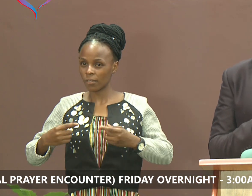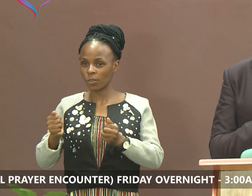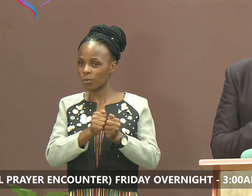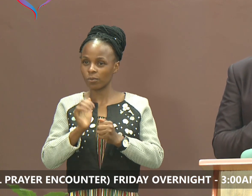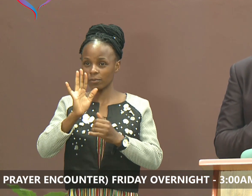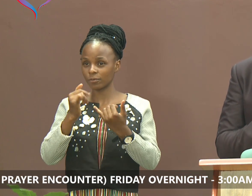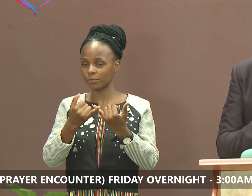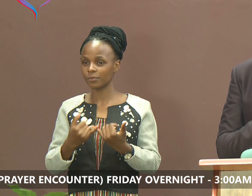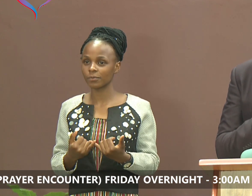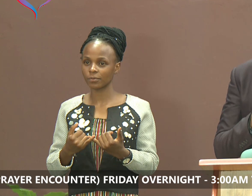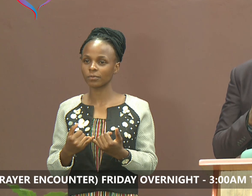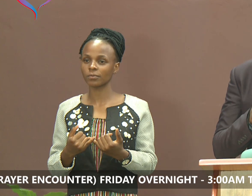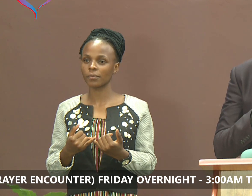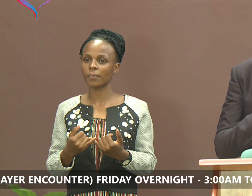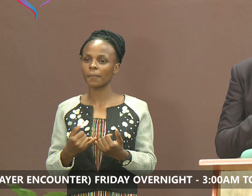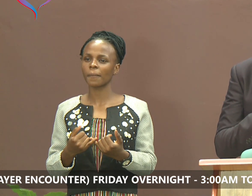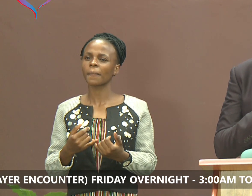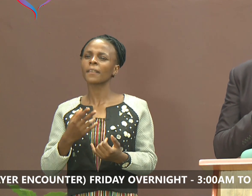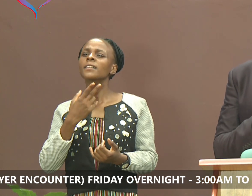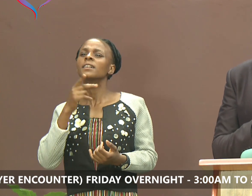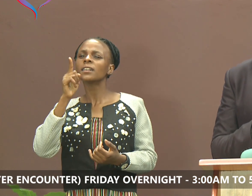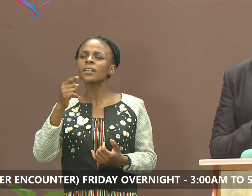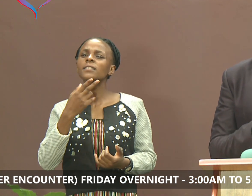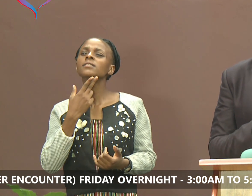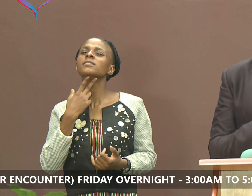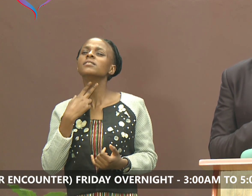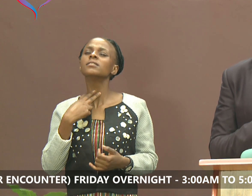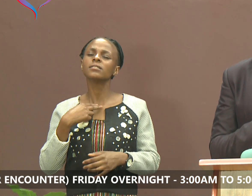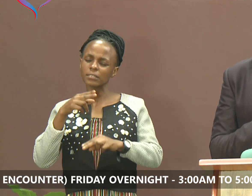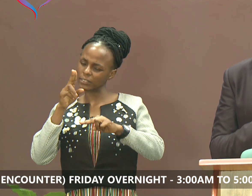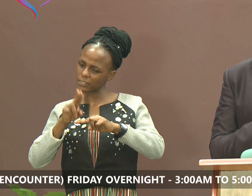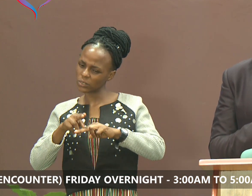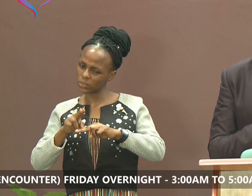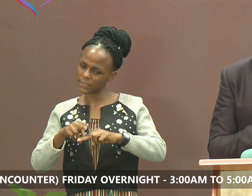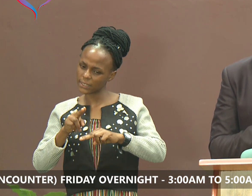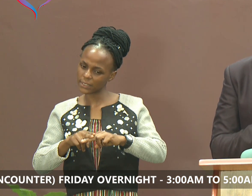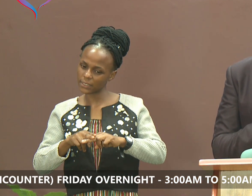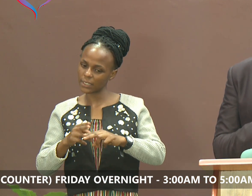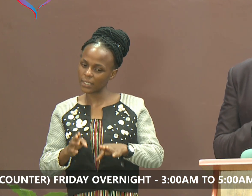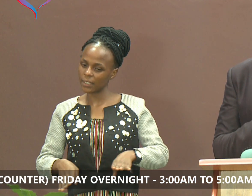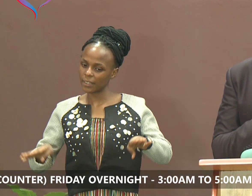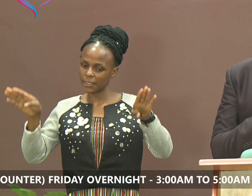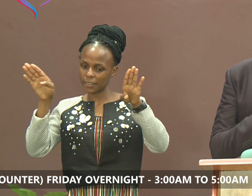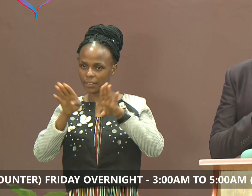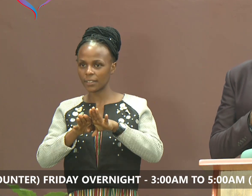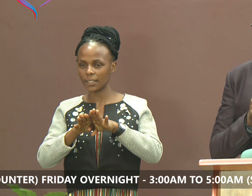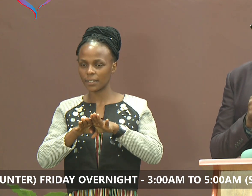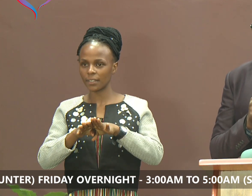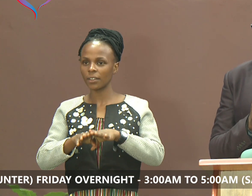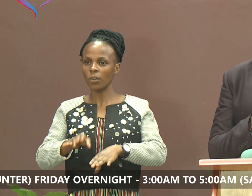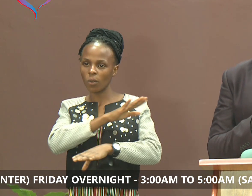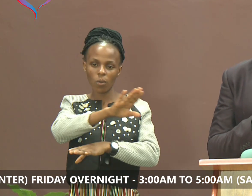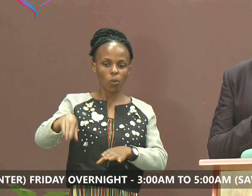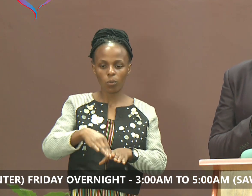When you have a quarrel with your wife, ngachandi etaze mutule wansi, when it would have required you to sit together, buli omunga agenda kusimu